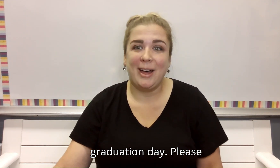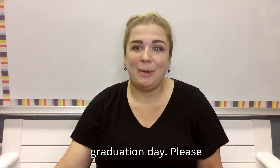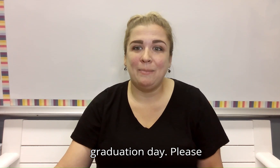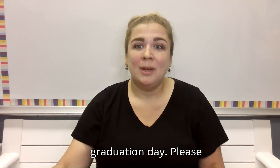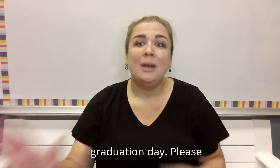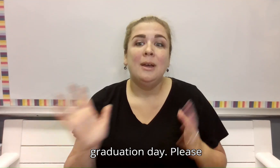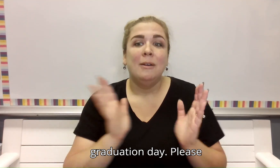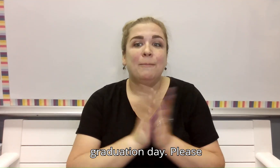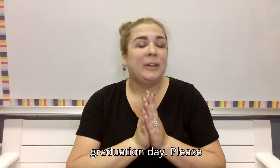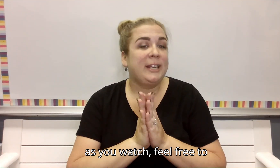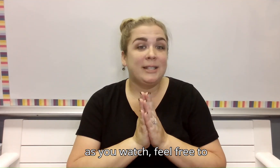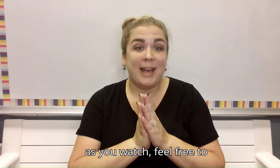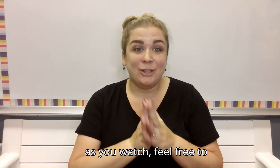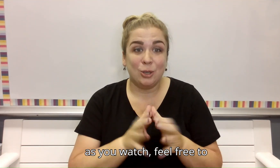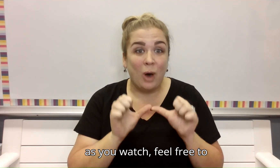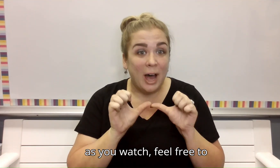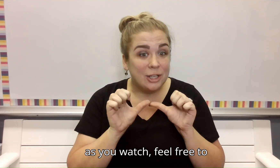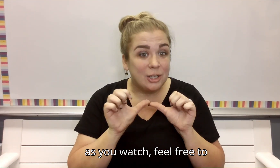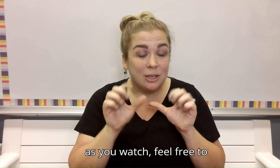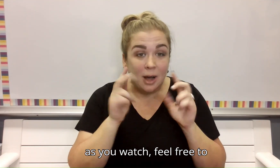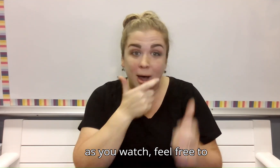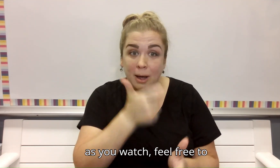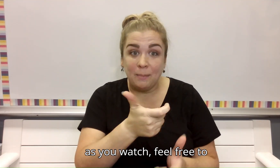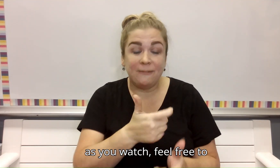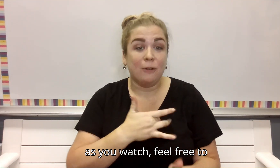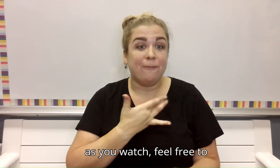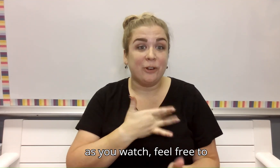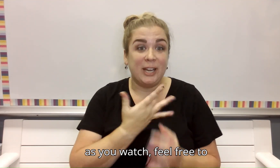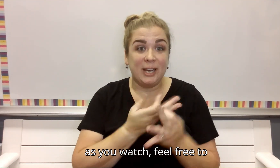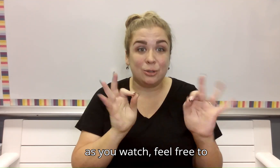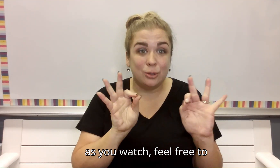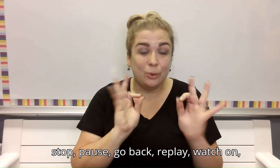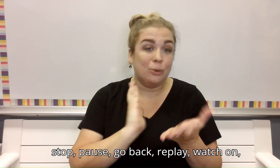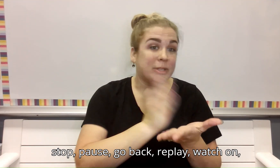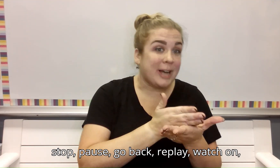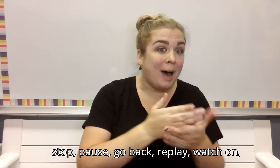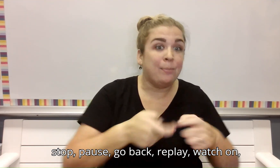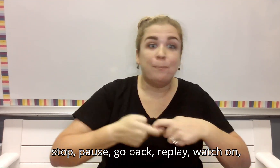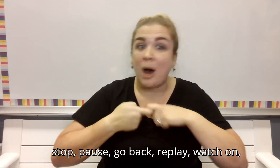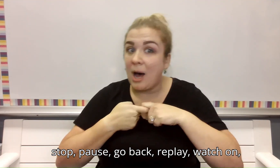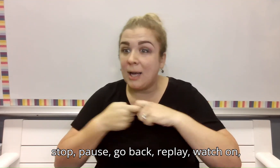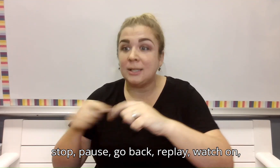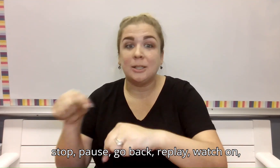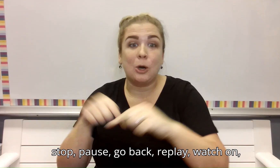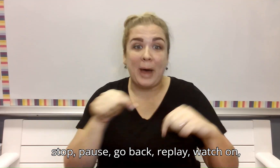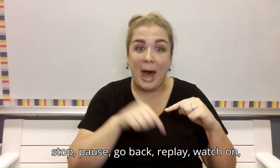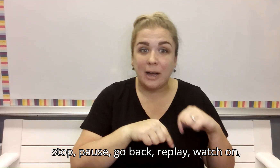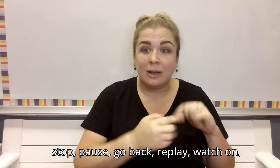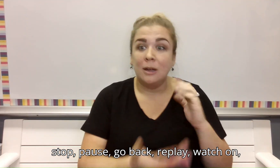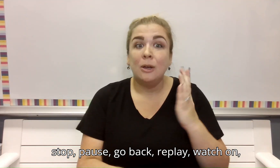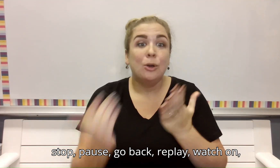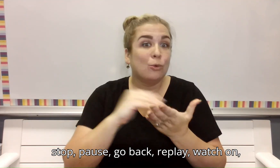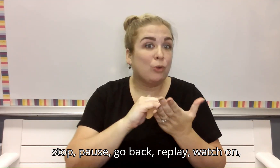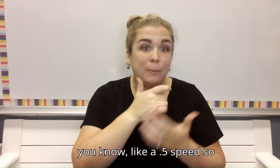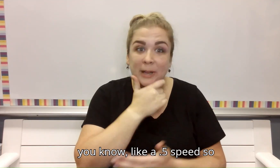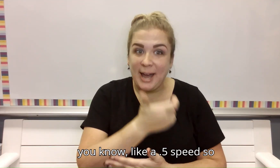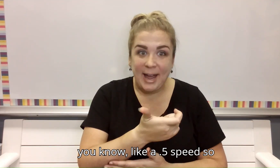Um, Please, as you watch, feel free to stop, pause, go back,